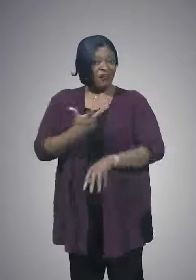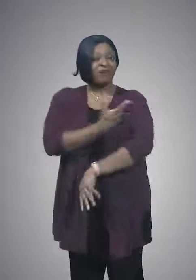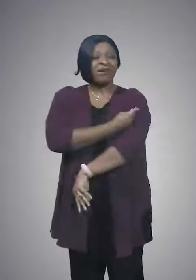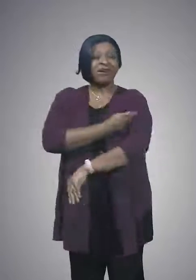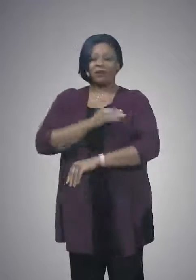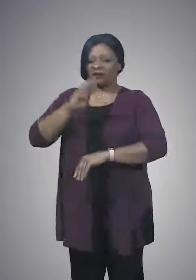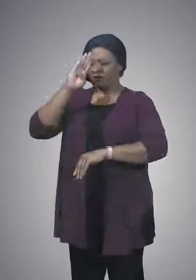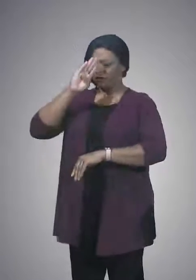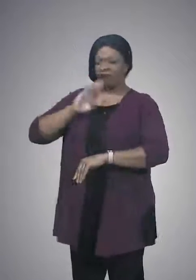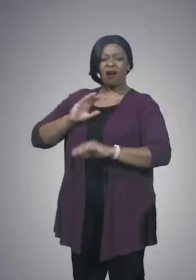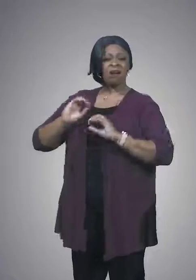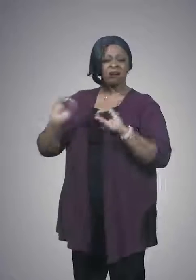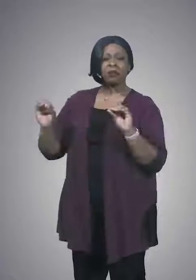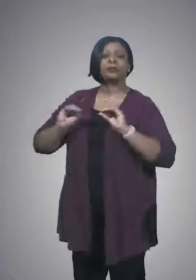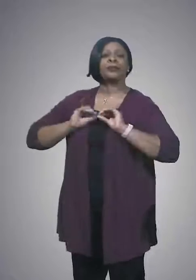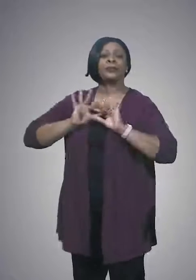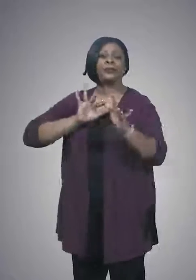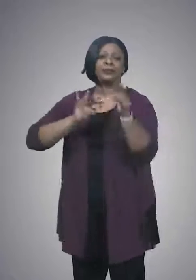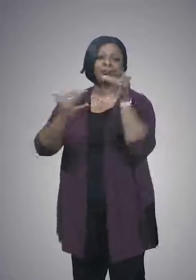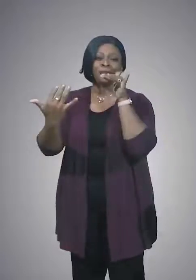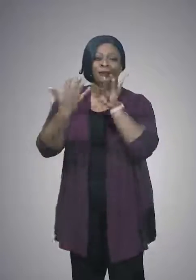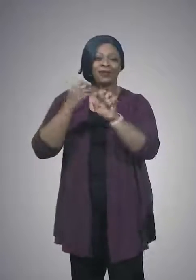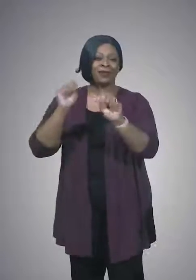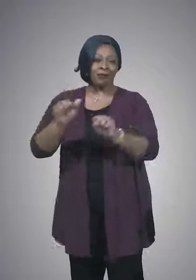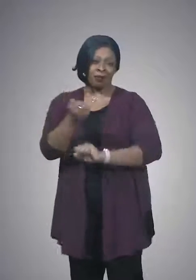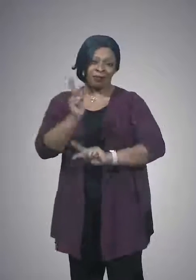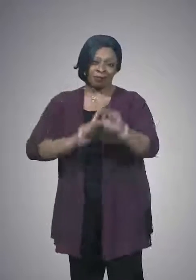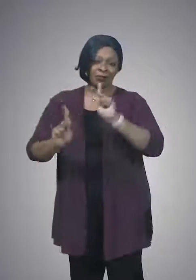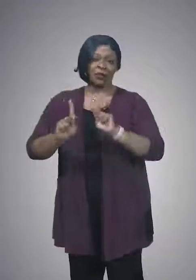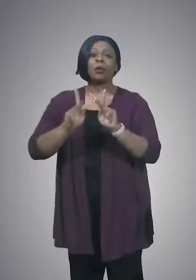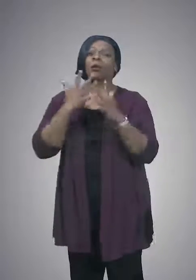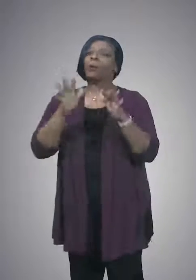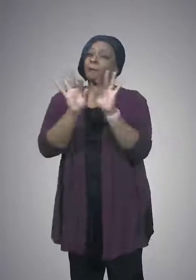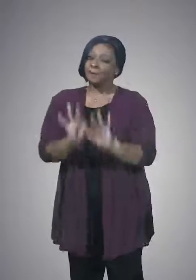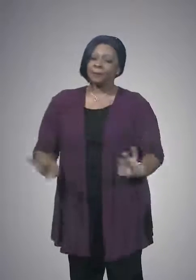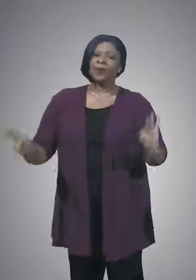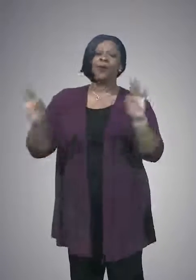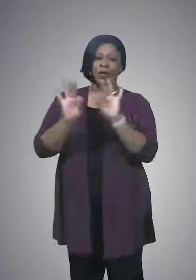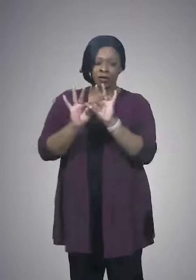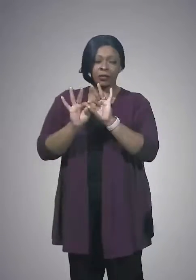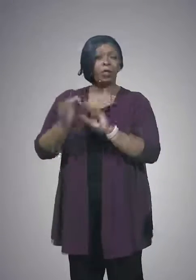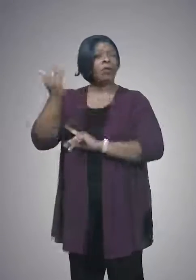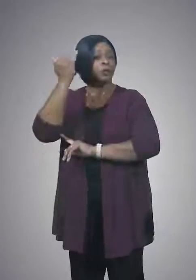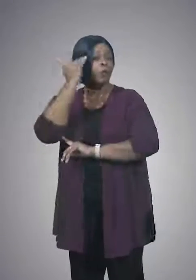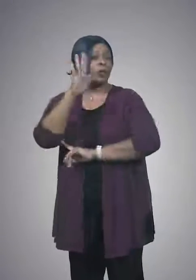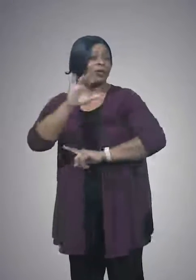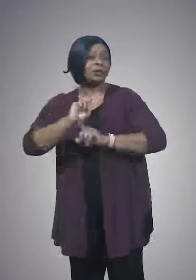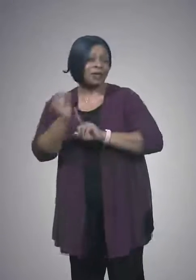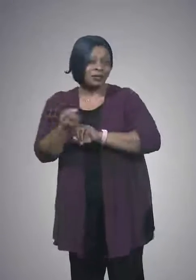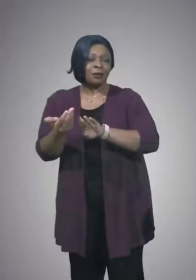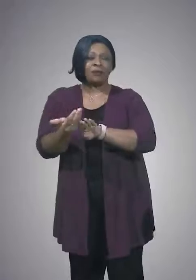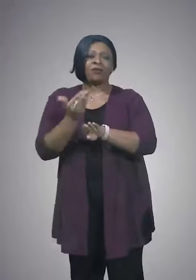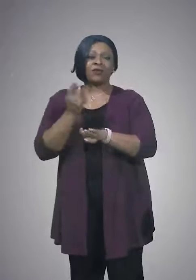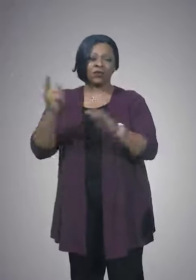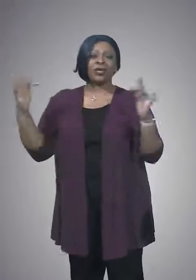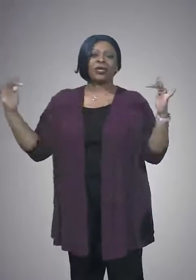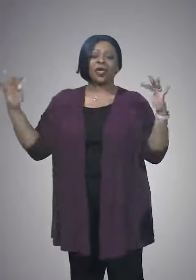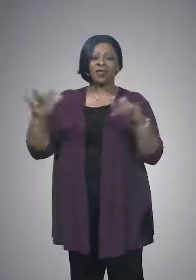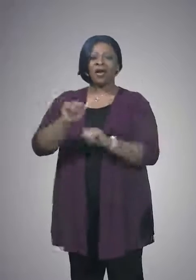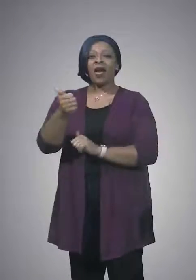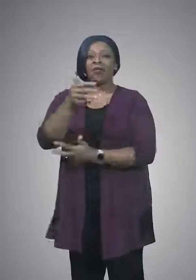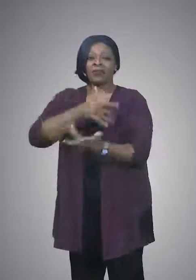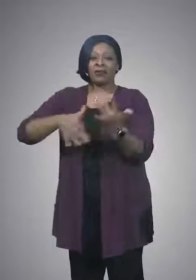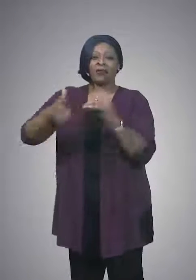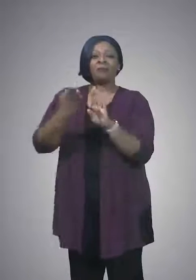you can still spread COVID to others. So it's even more important to know your status before you gather with